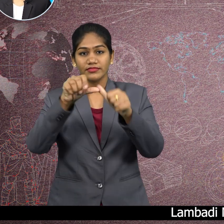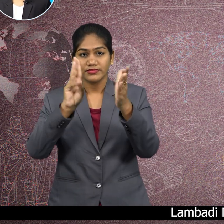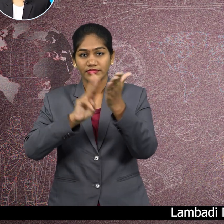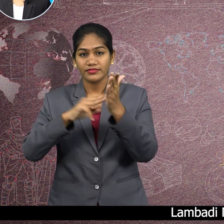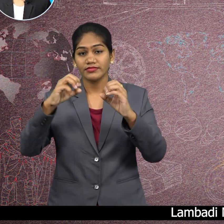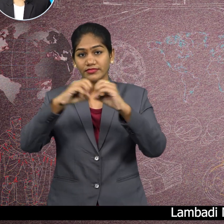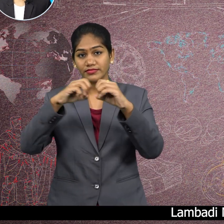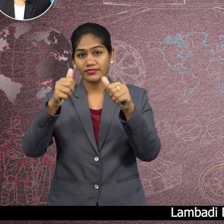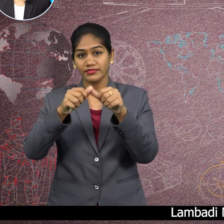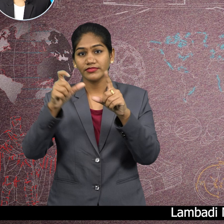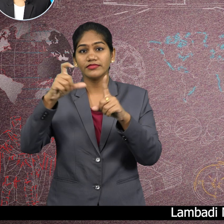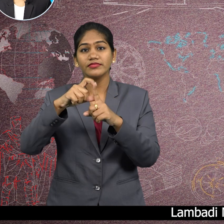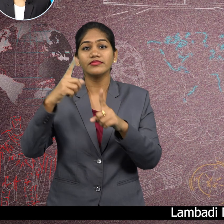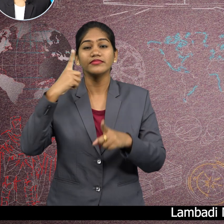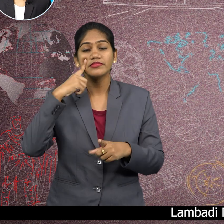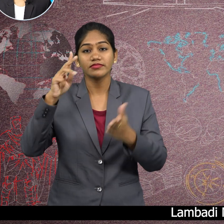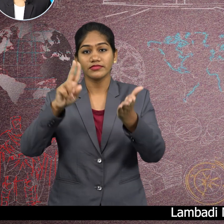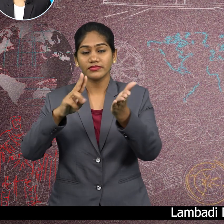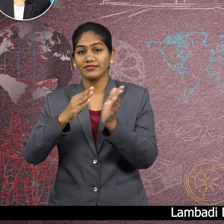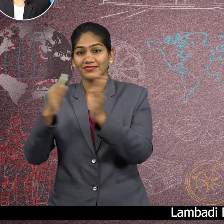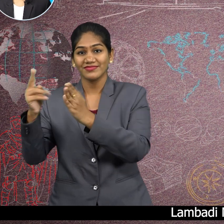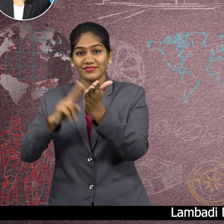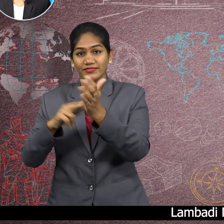Lambadi, Nangaraberi,